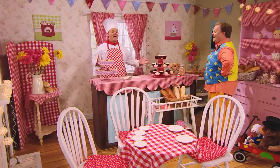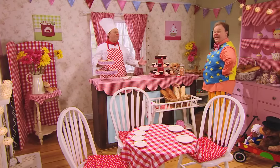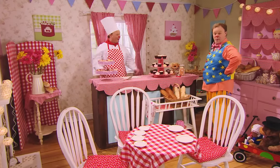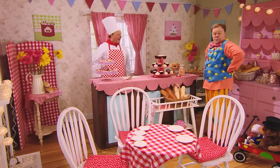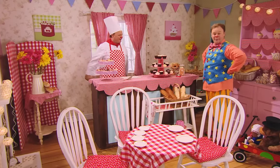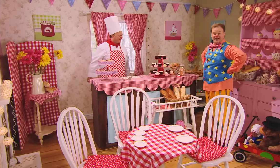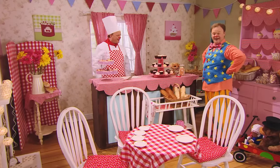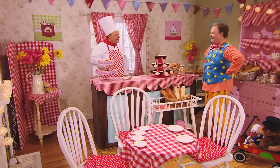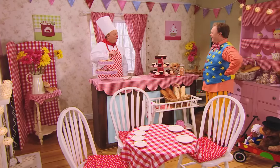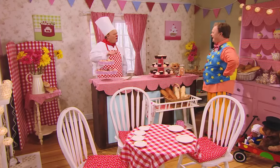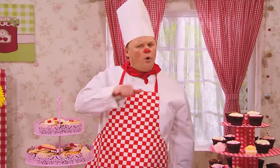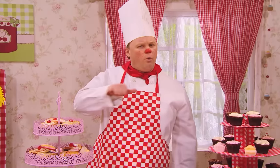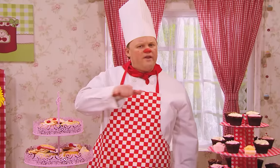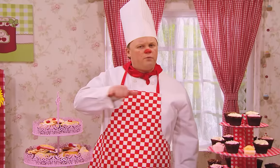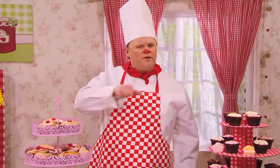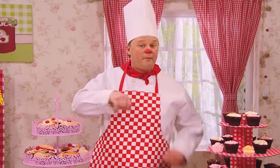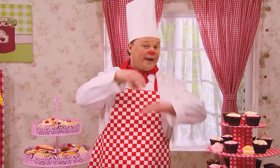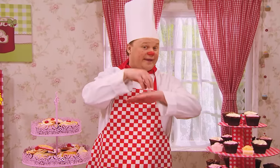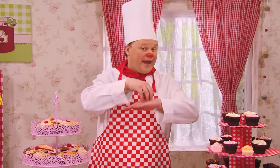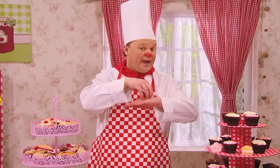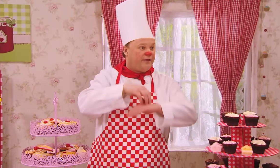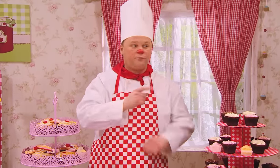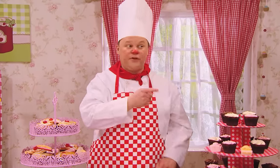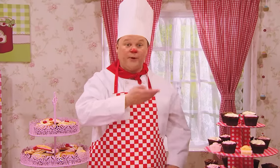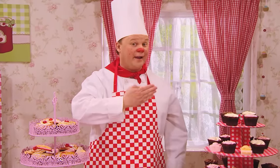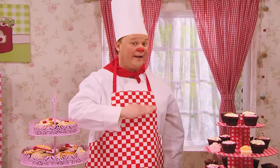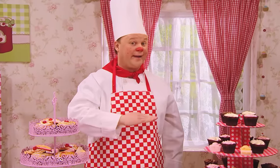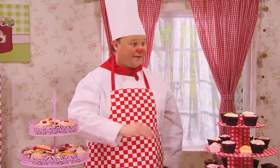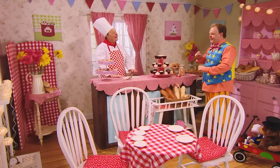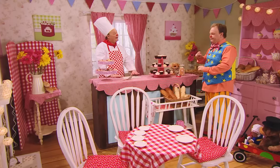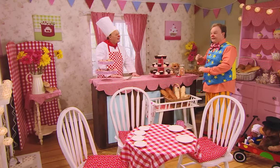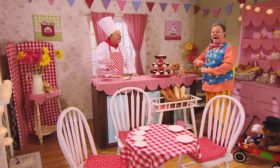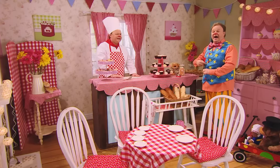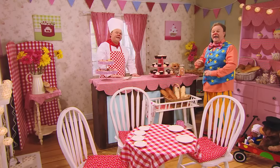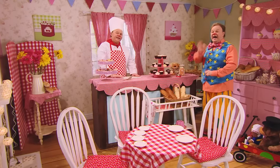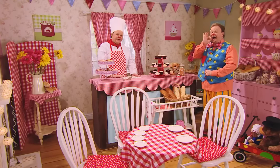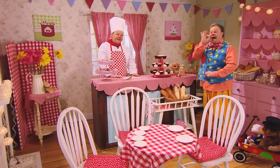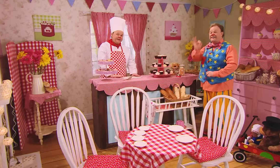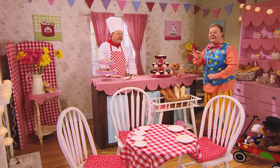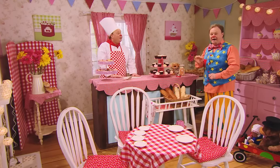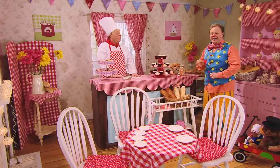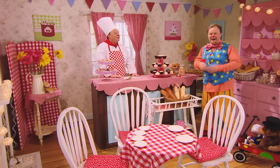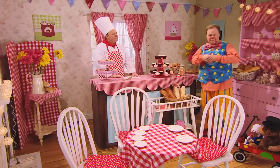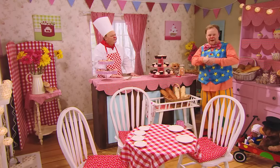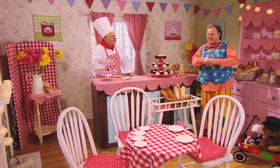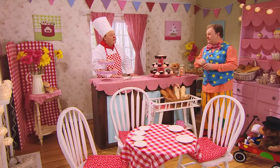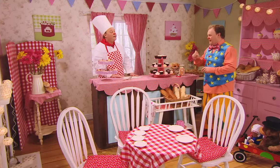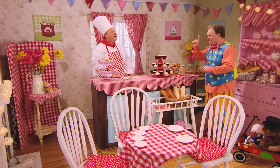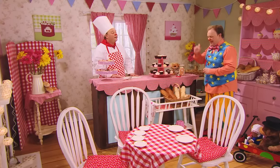right place. Now, which one of my cakes would you like? I'll ask my friends. Hang on